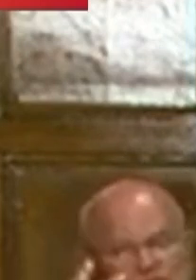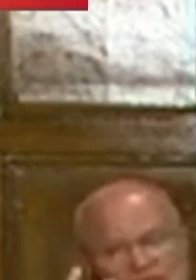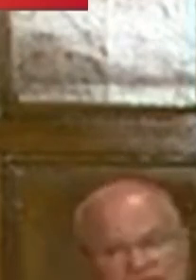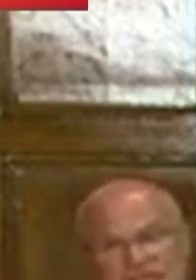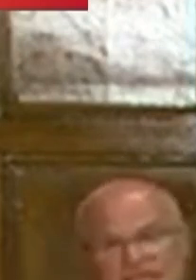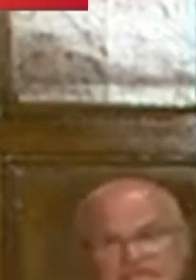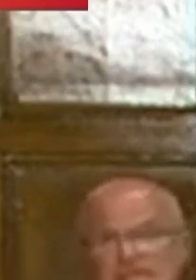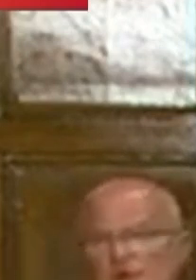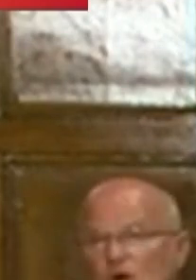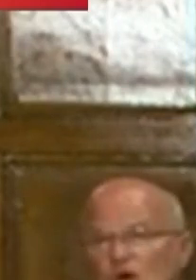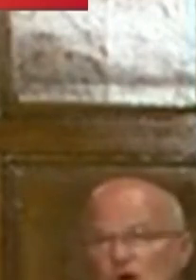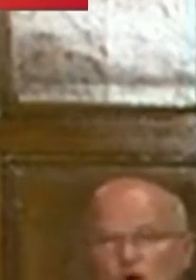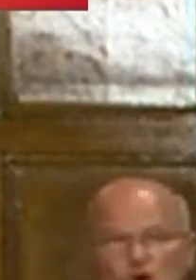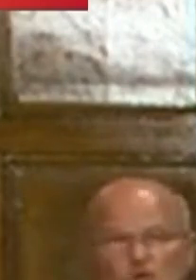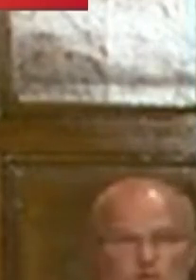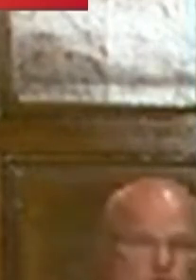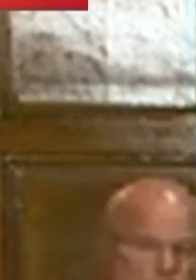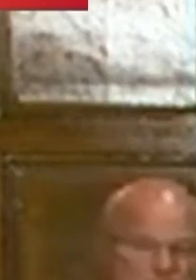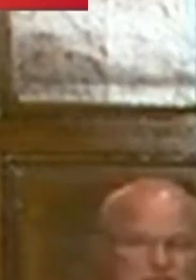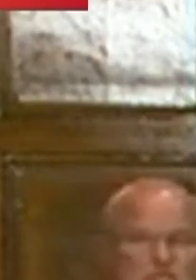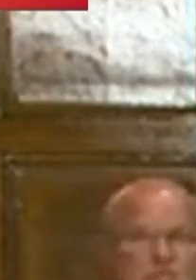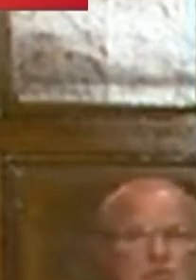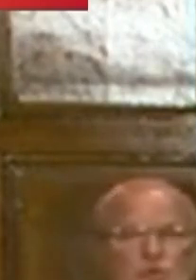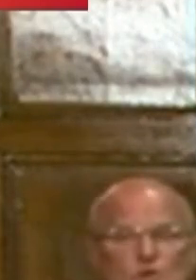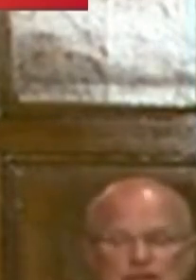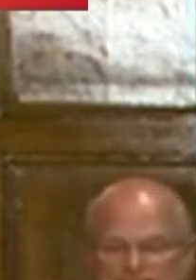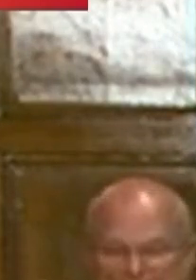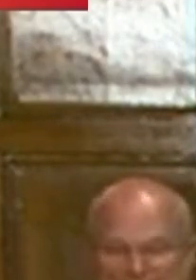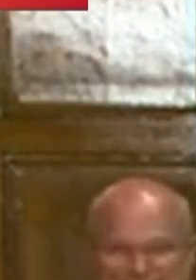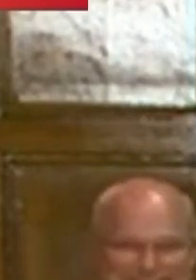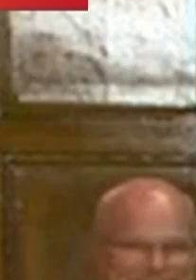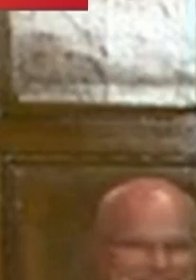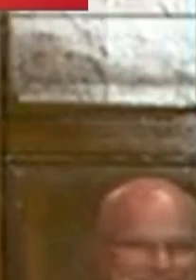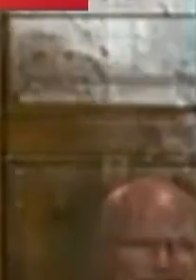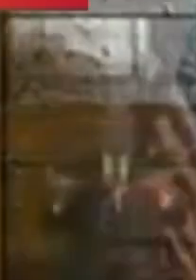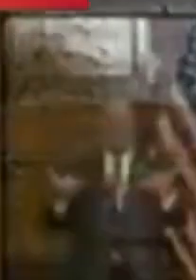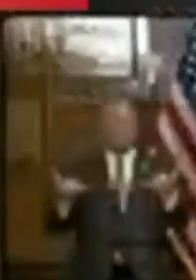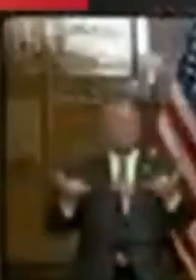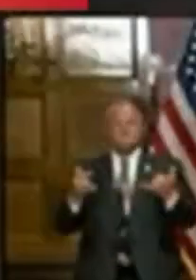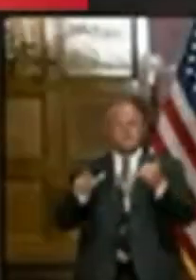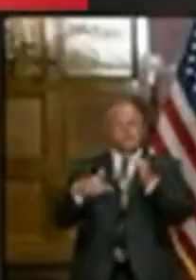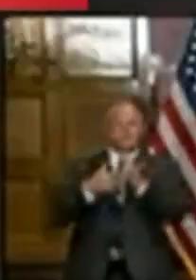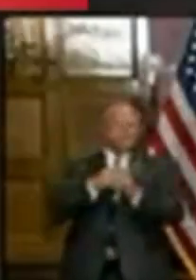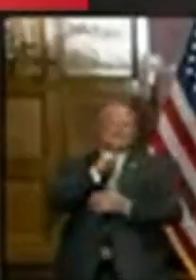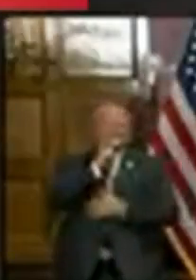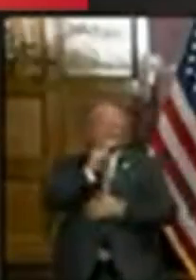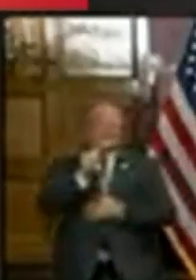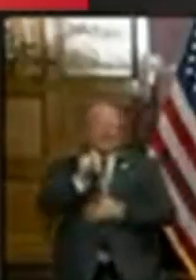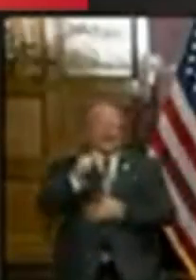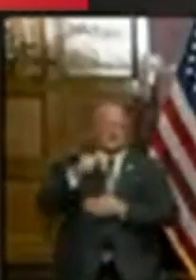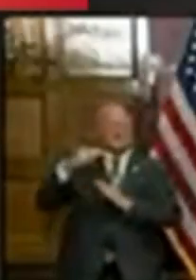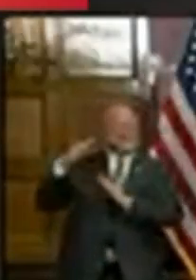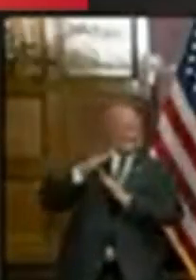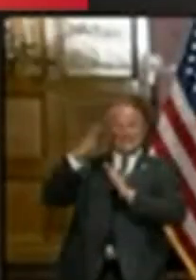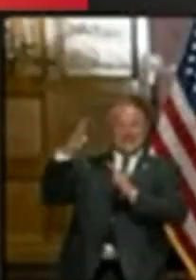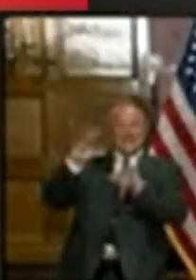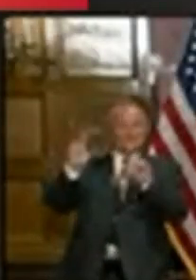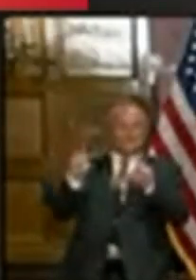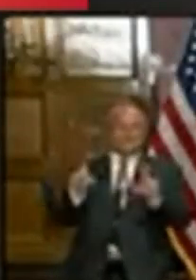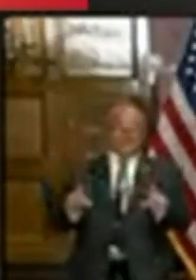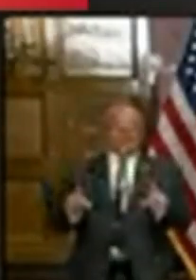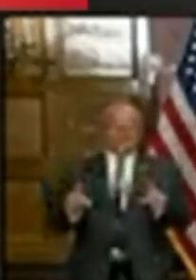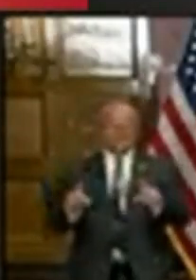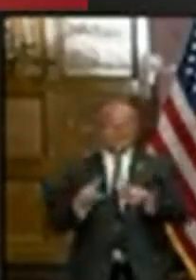see where we are in relation to our testing today. This is not the high water mark on